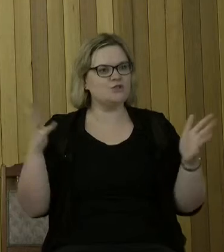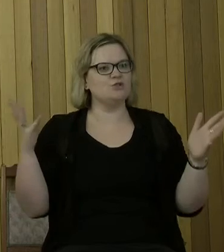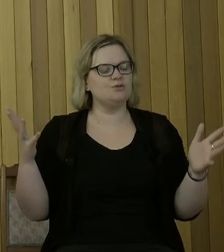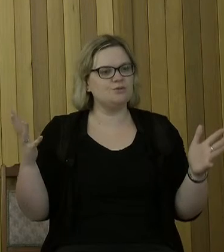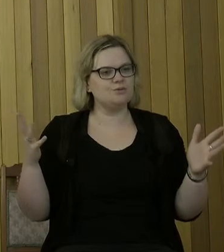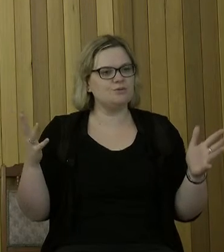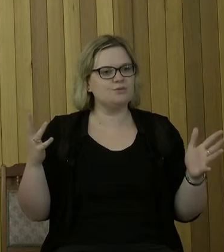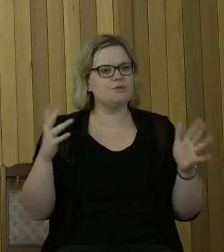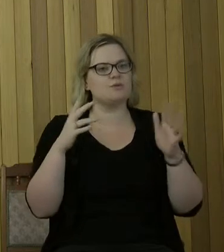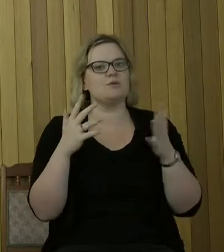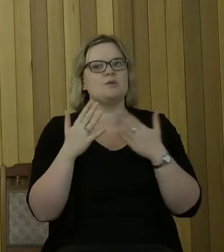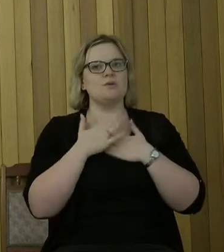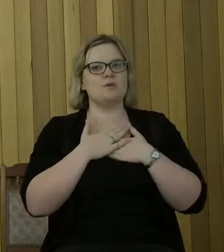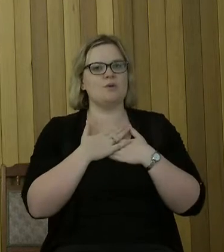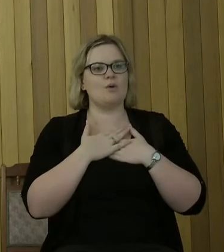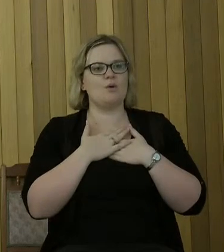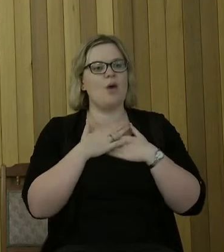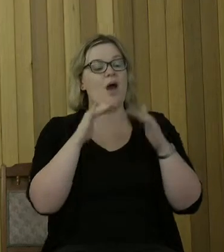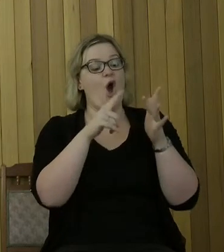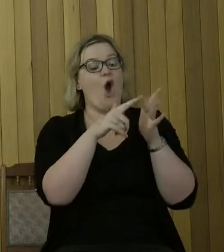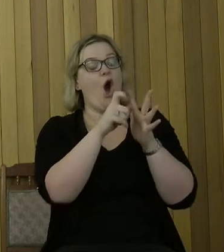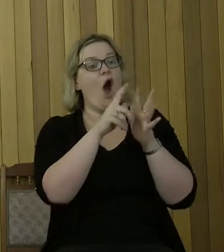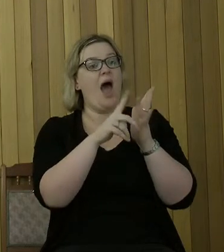And so an idol, they just suck